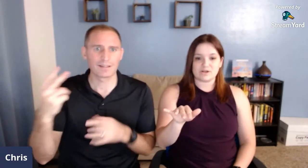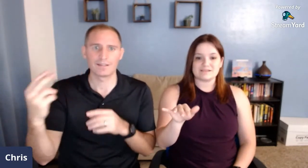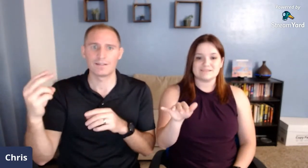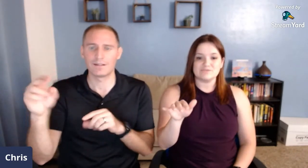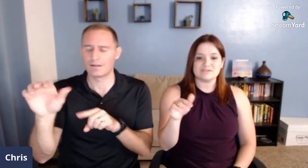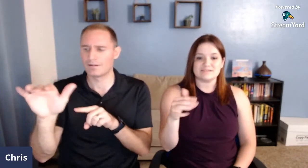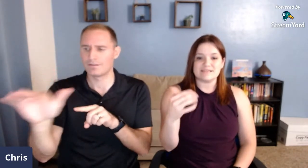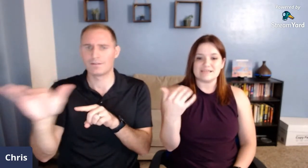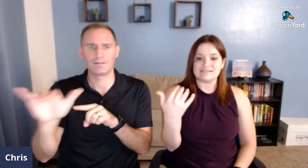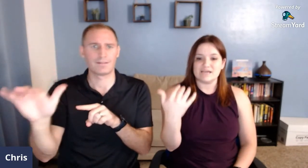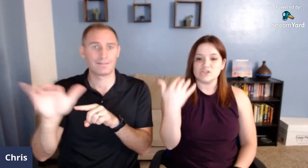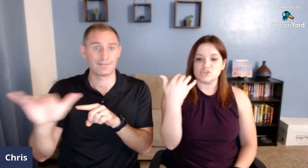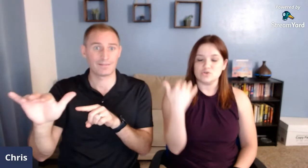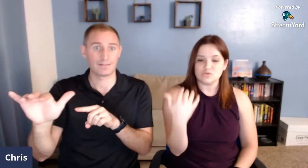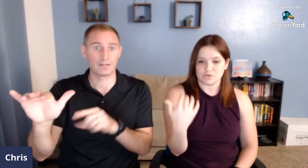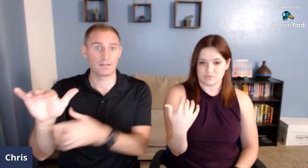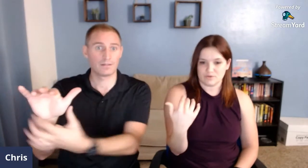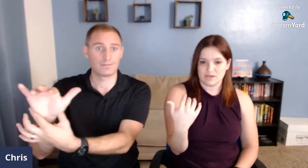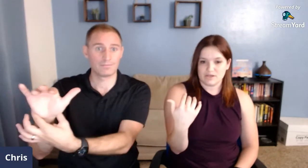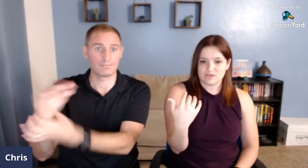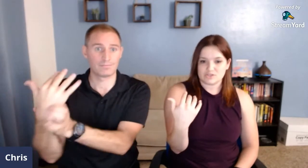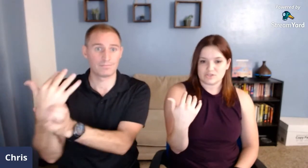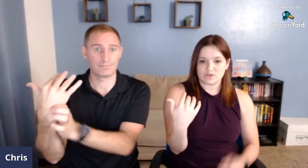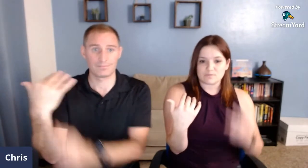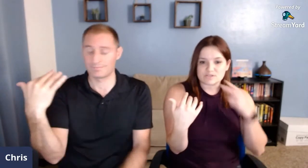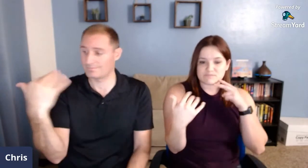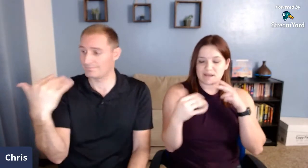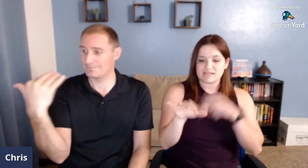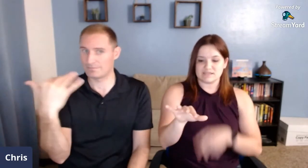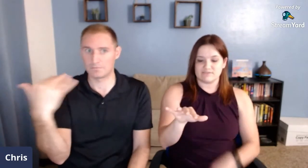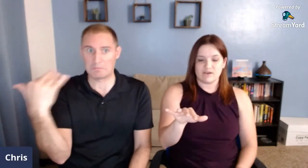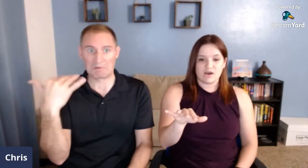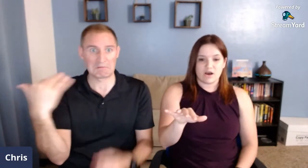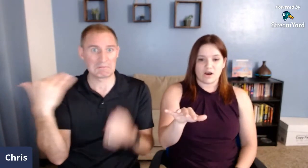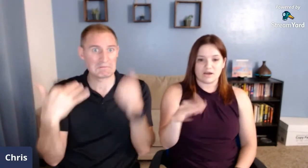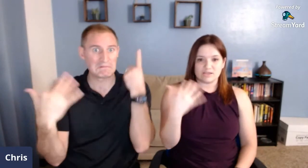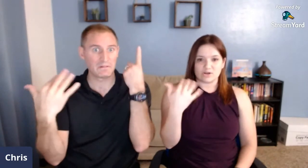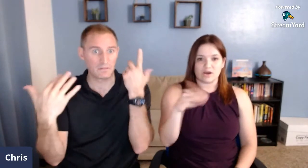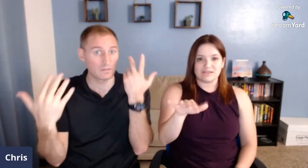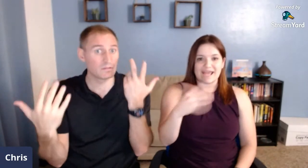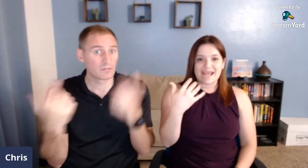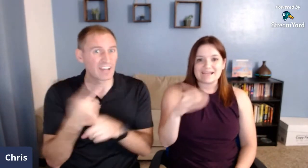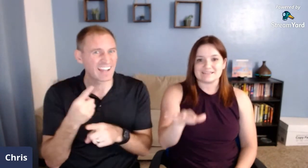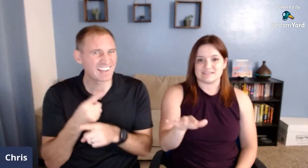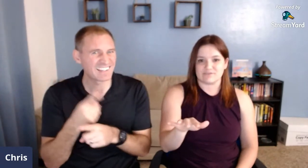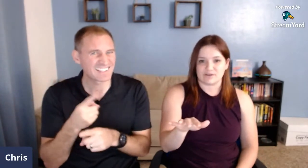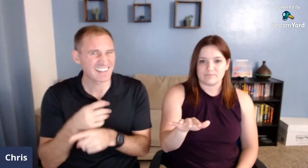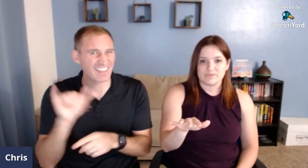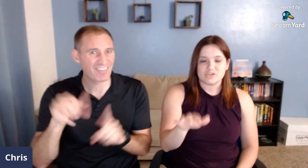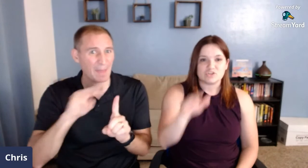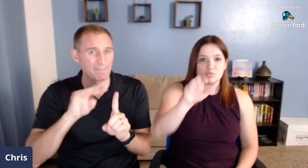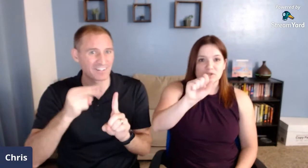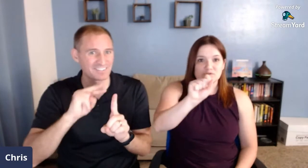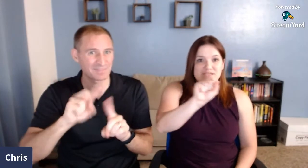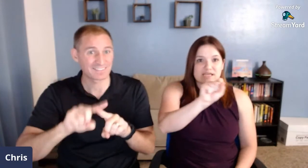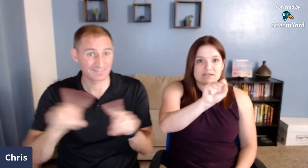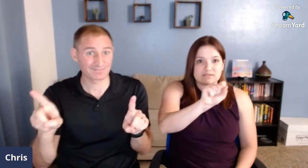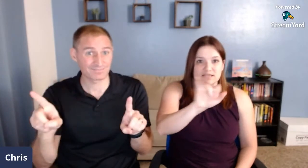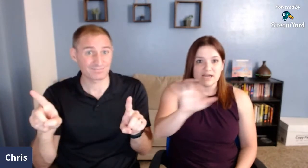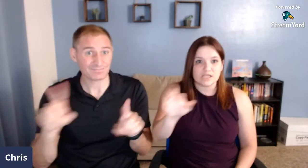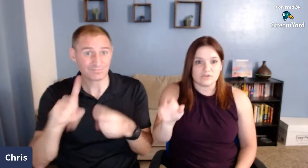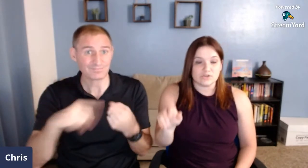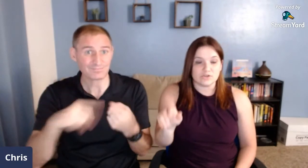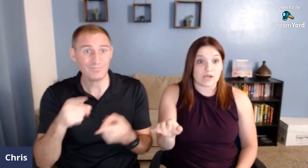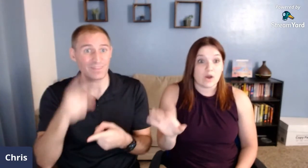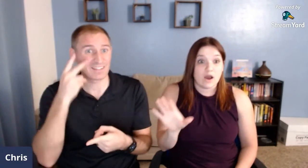fingerspell, but you're not used to seeing it done to you. So your perspective on the hand is different. So when you see